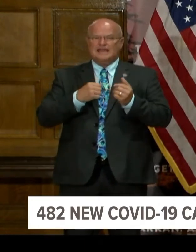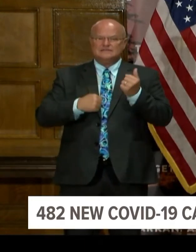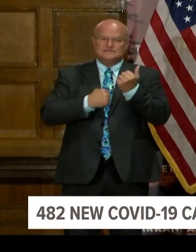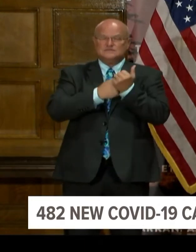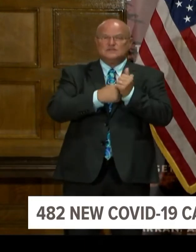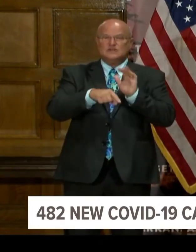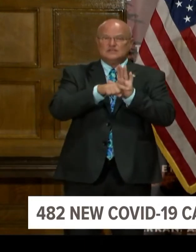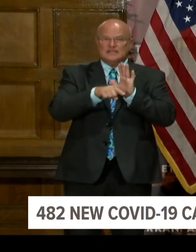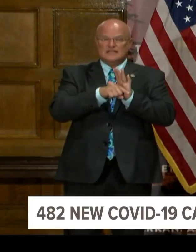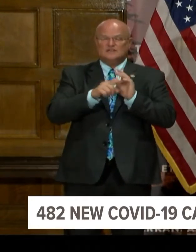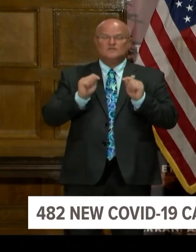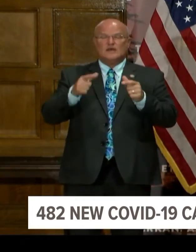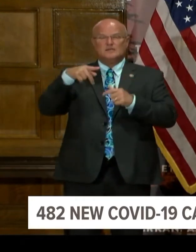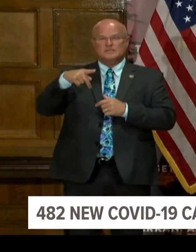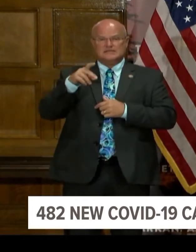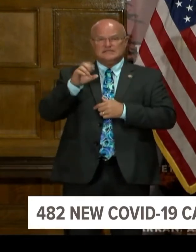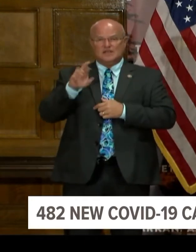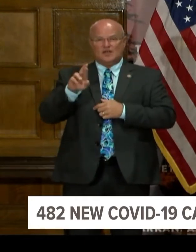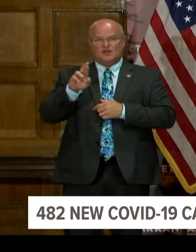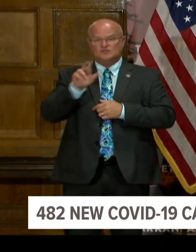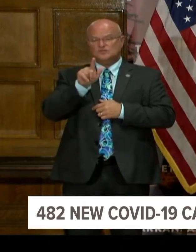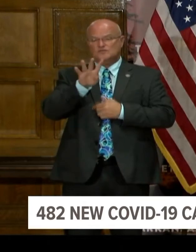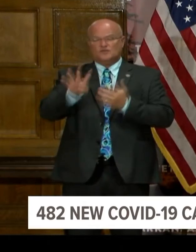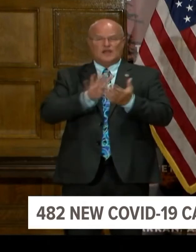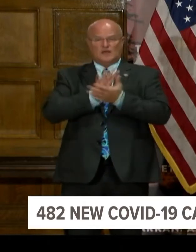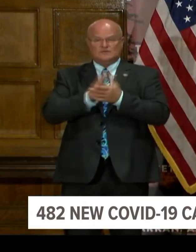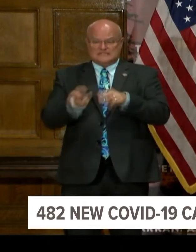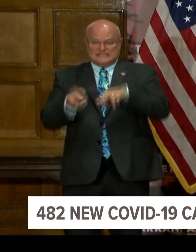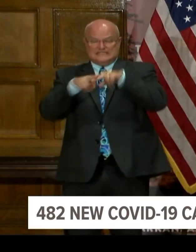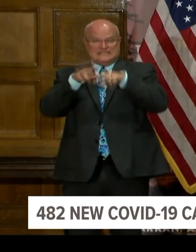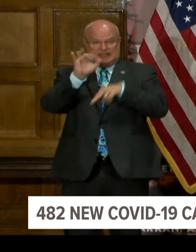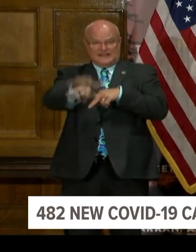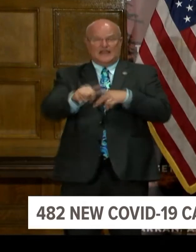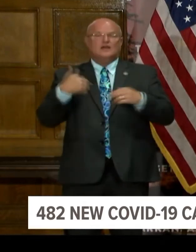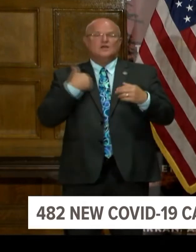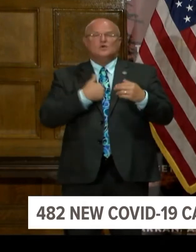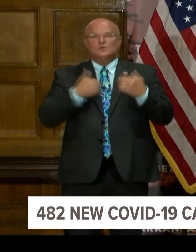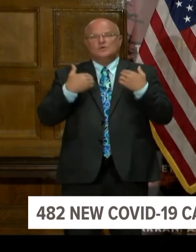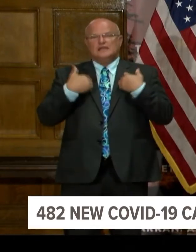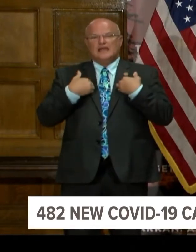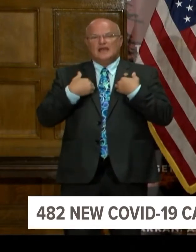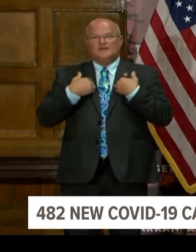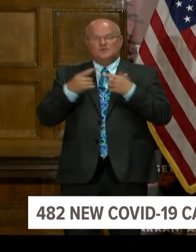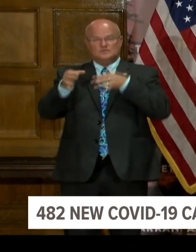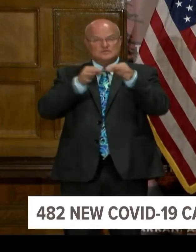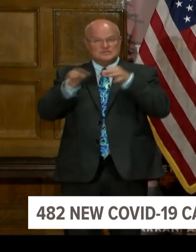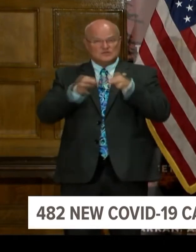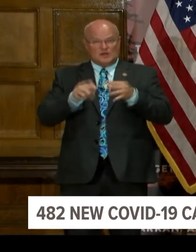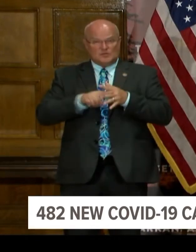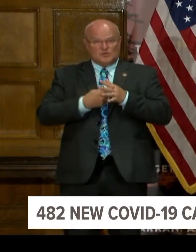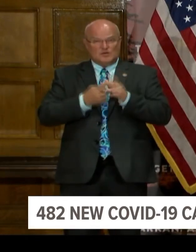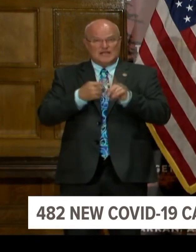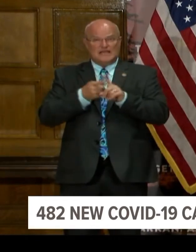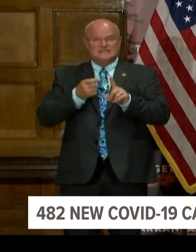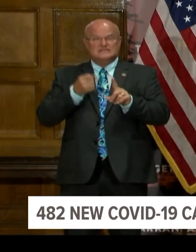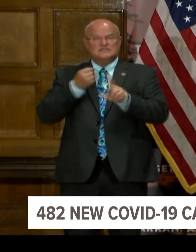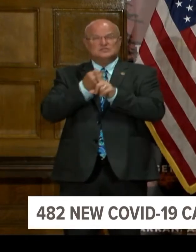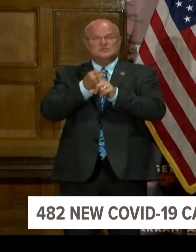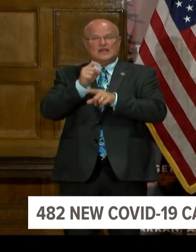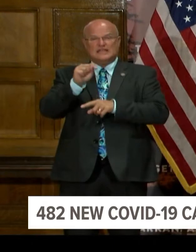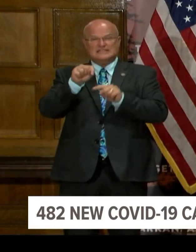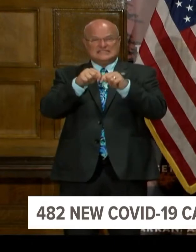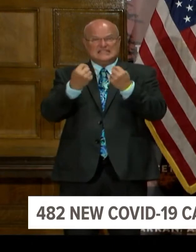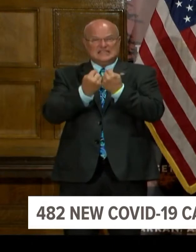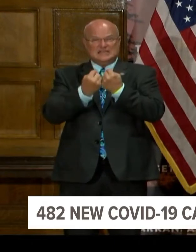a rapid PCR being done within 24 hours. In addition to that, we have what it was described originally as strike teams. There